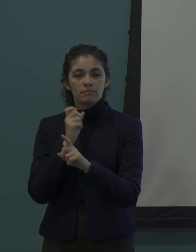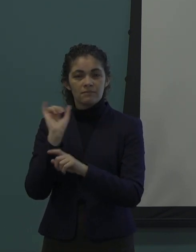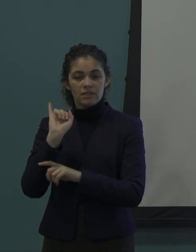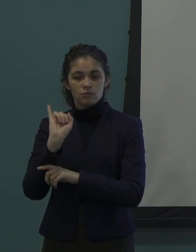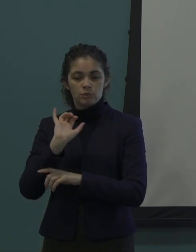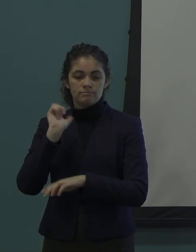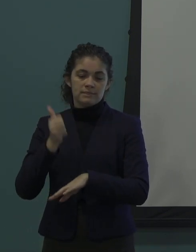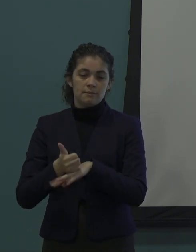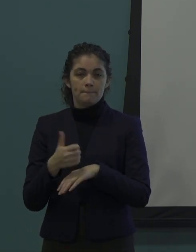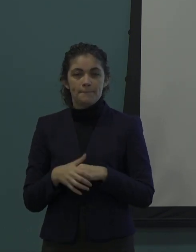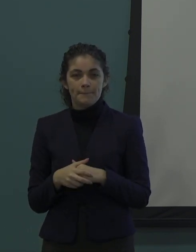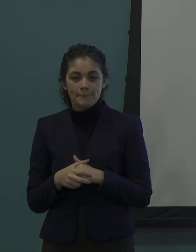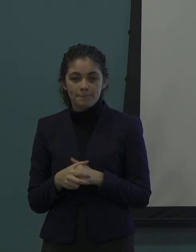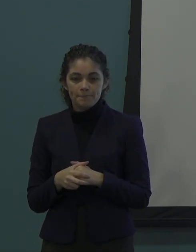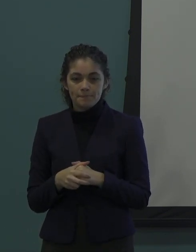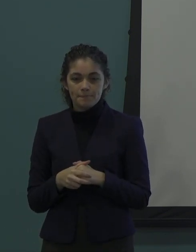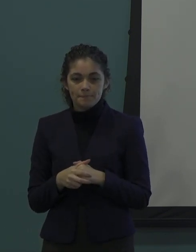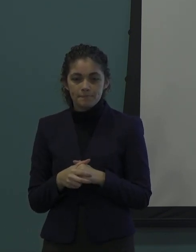place.